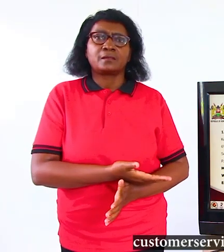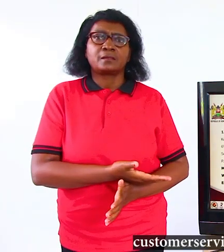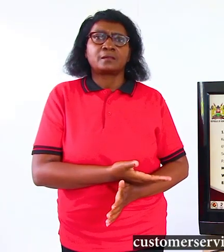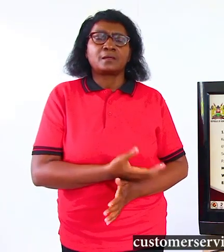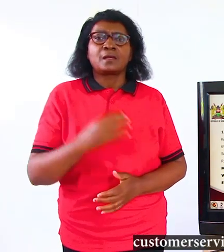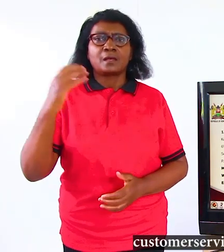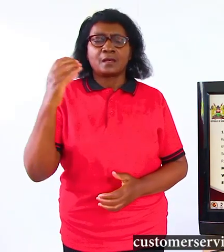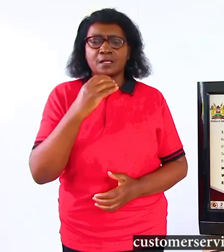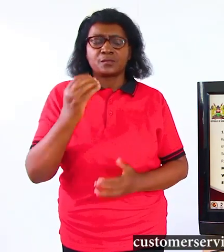Customer